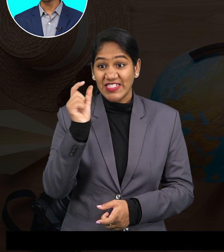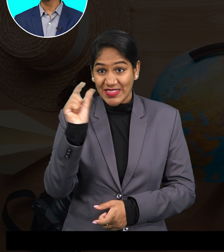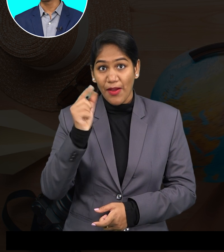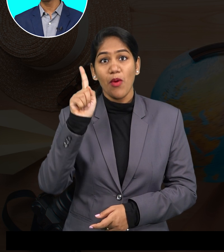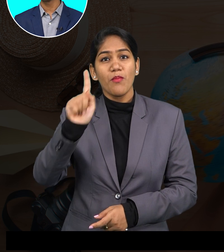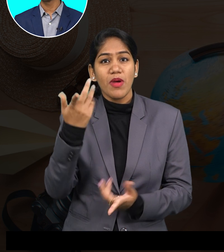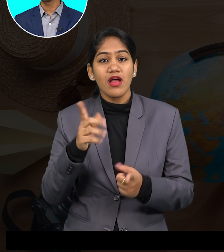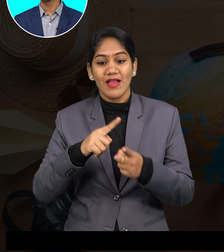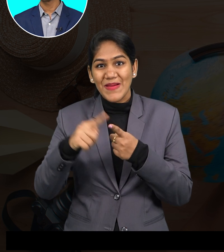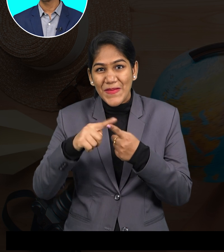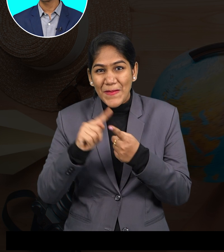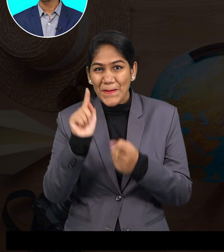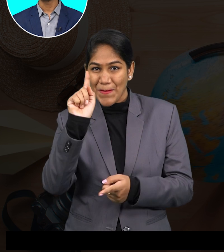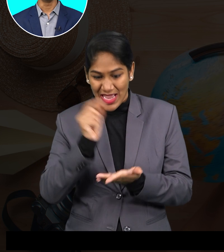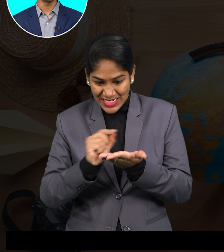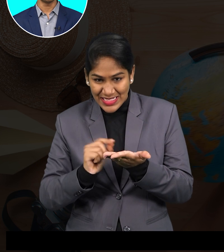pencil,